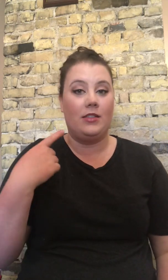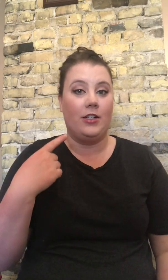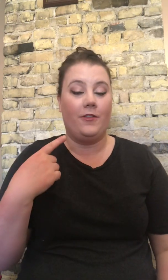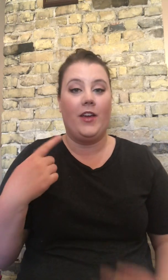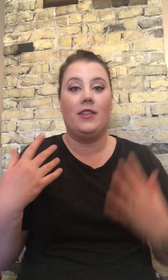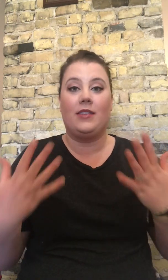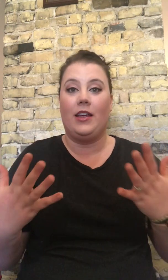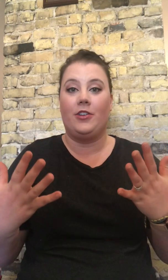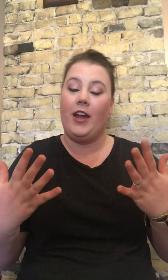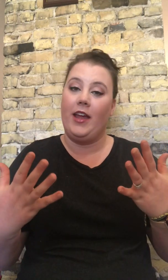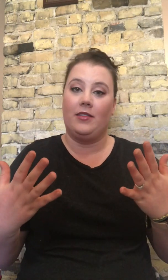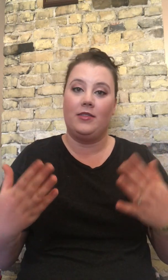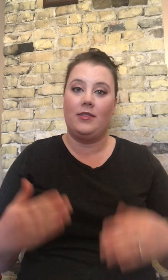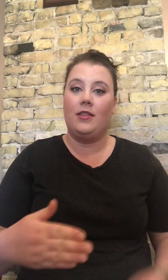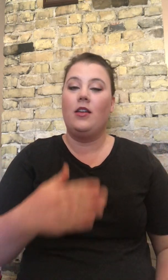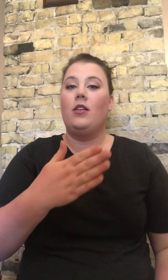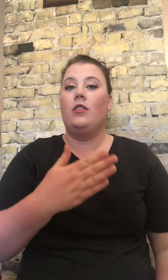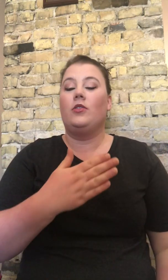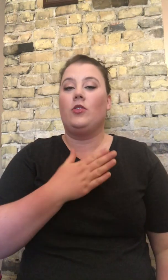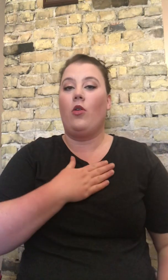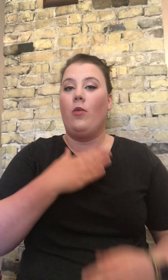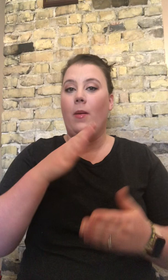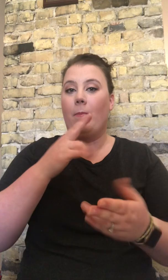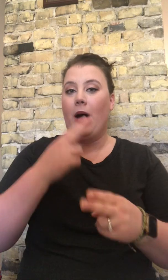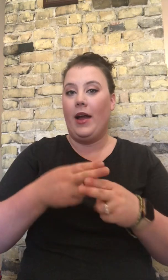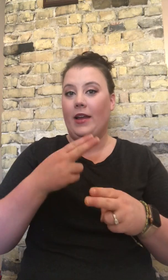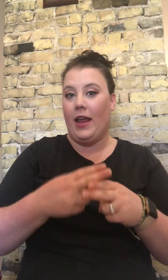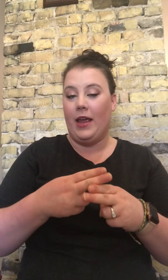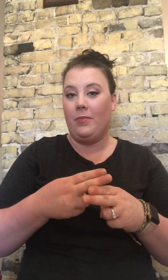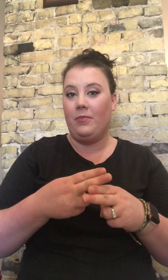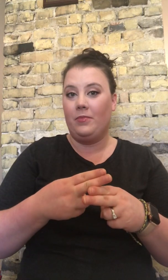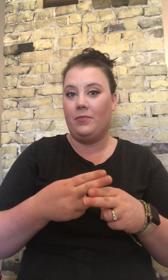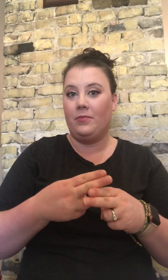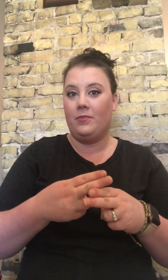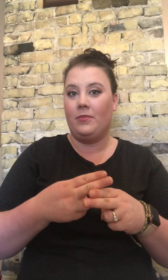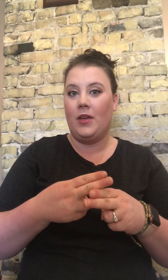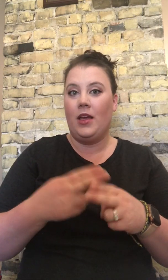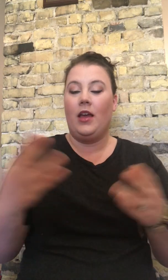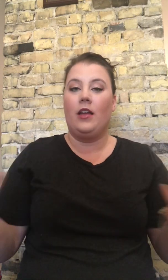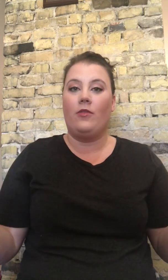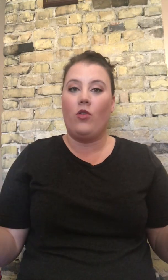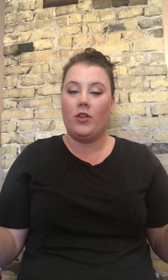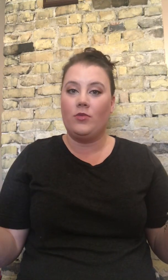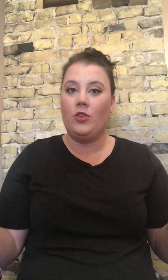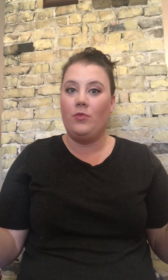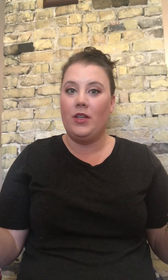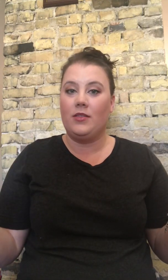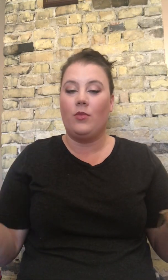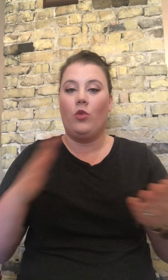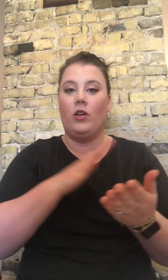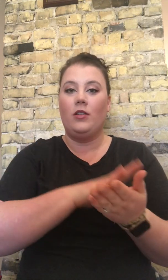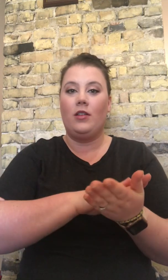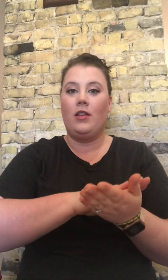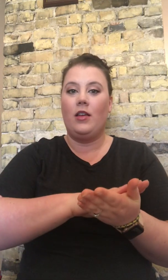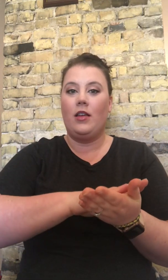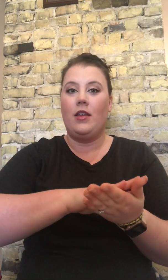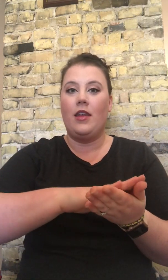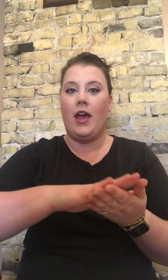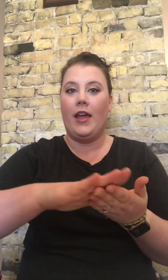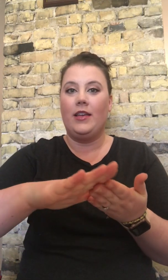your face and your hands. So my name, and of course when you meet someone,